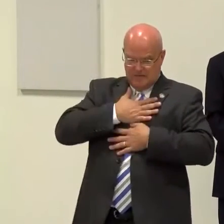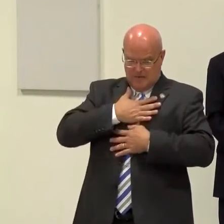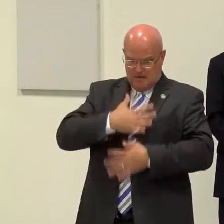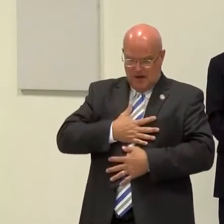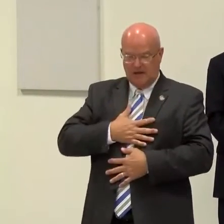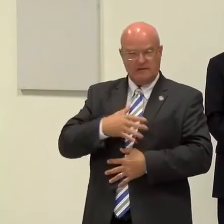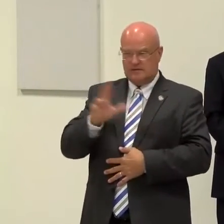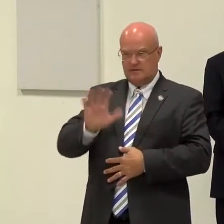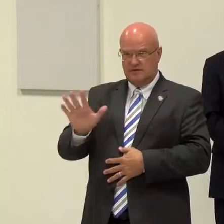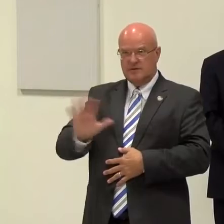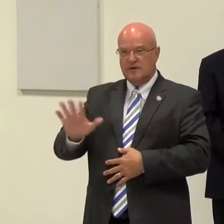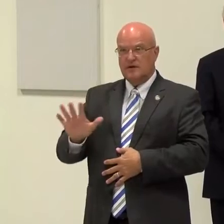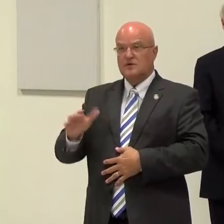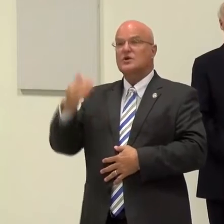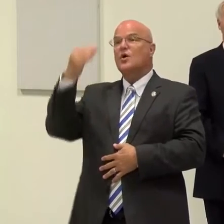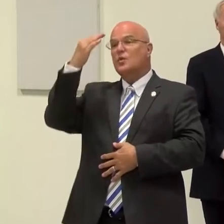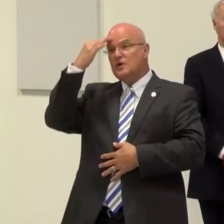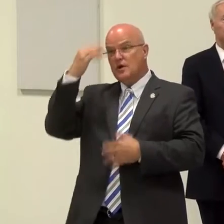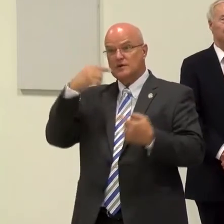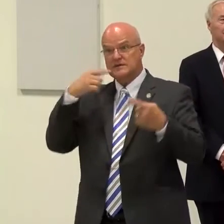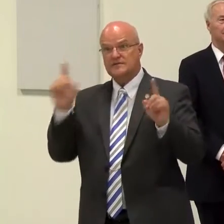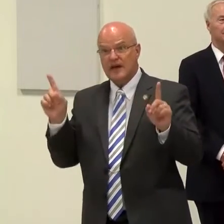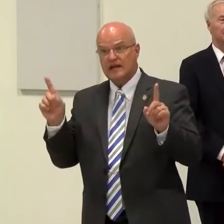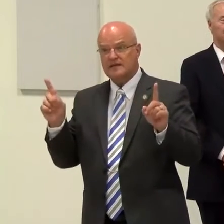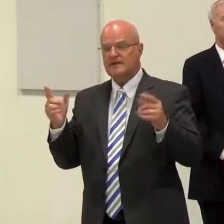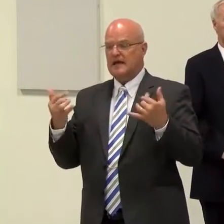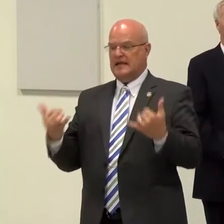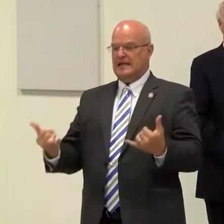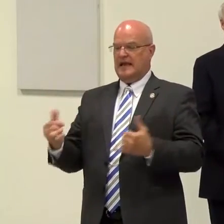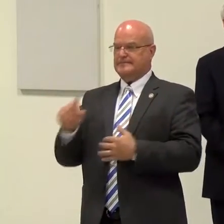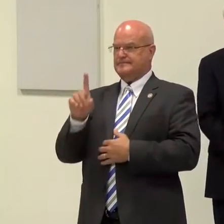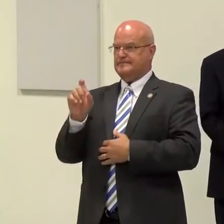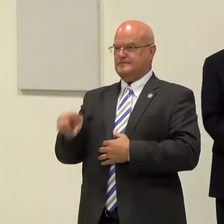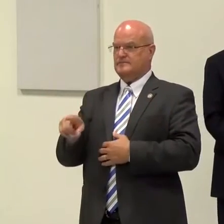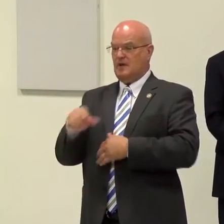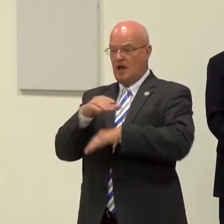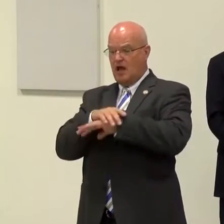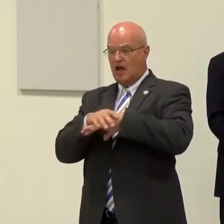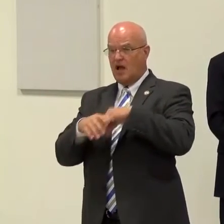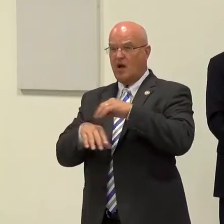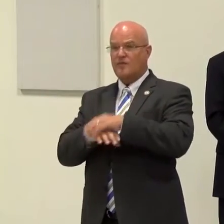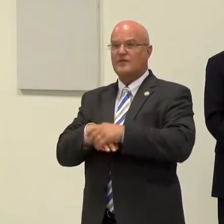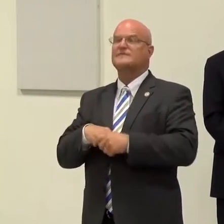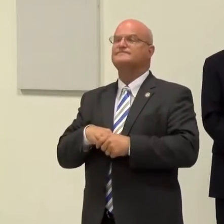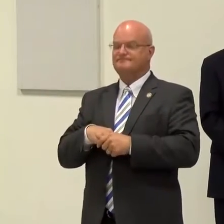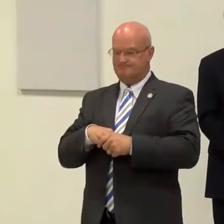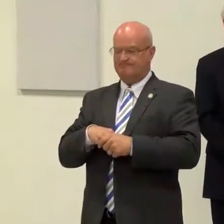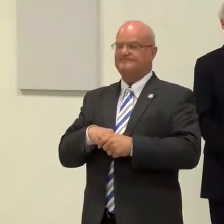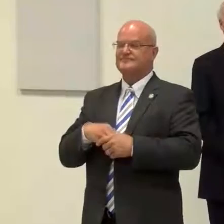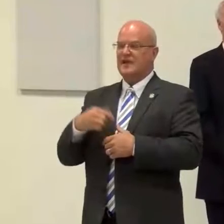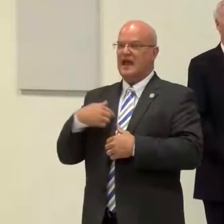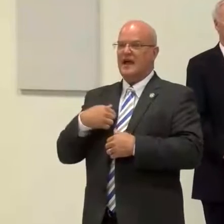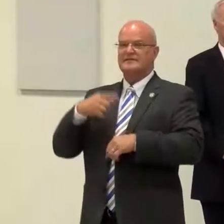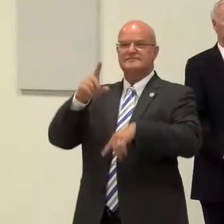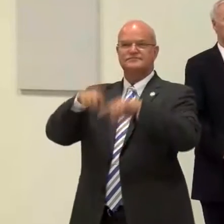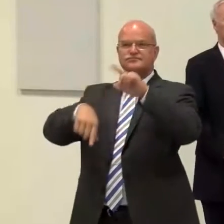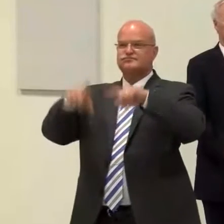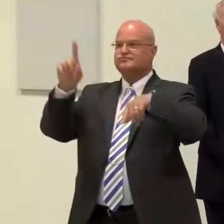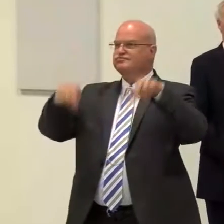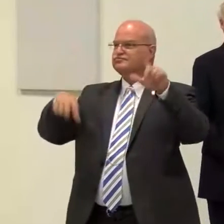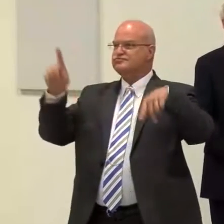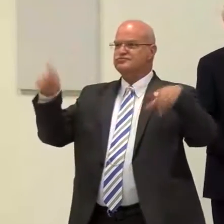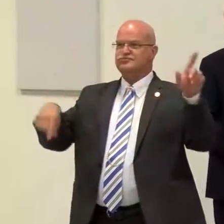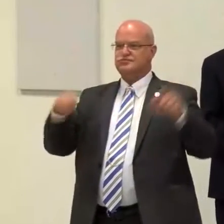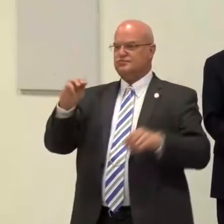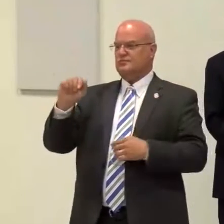surgical wound. So we know they work. Now the question of comfort, we have a whole wide variety of